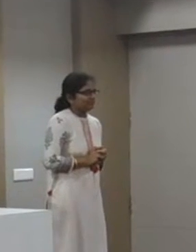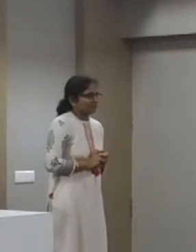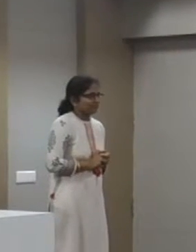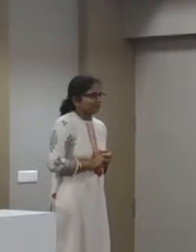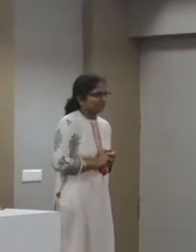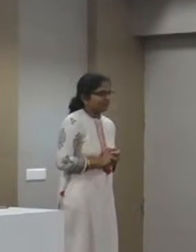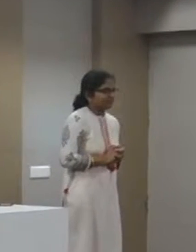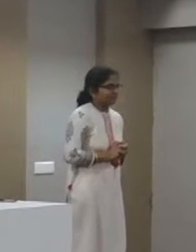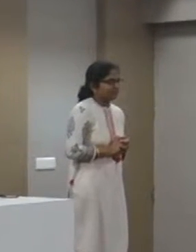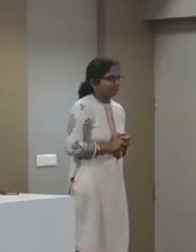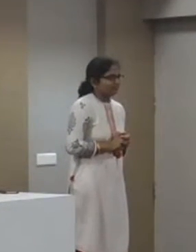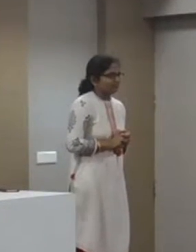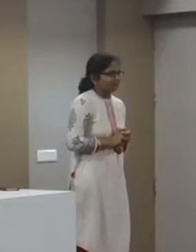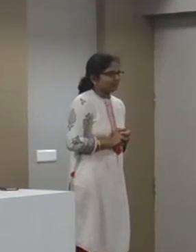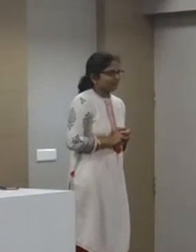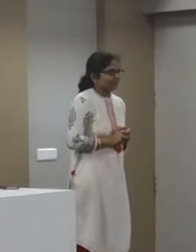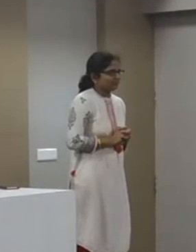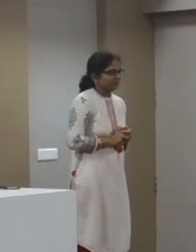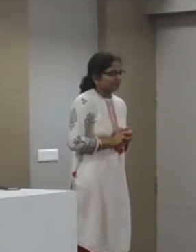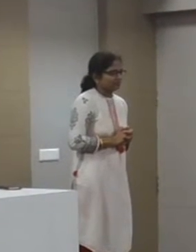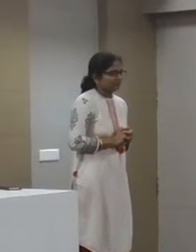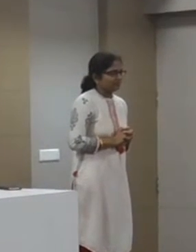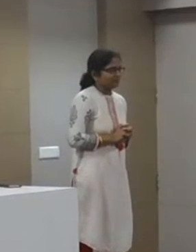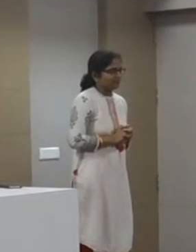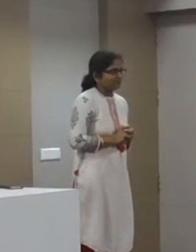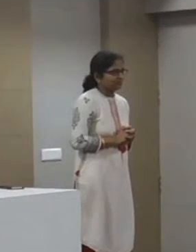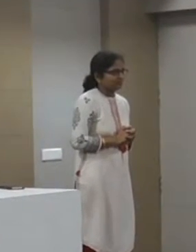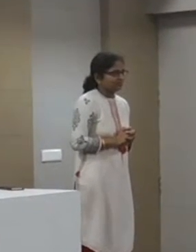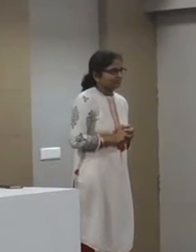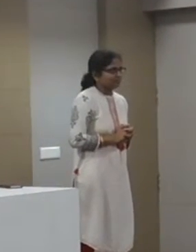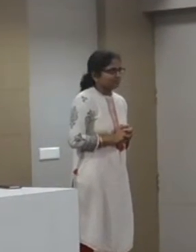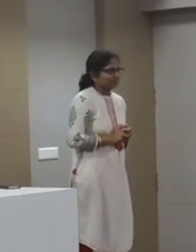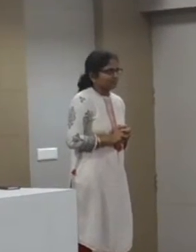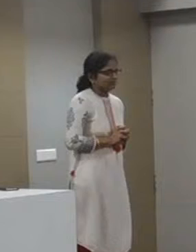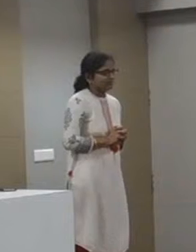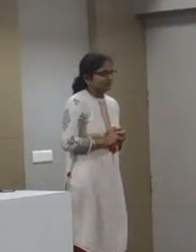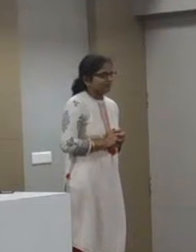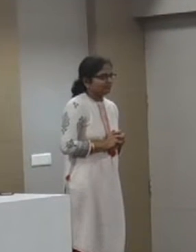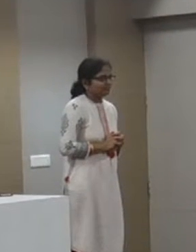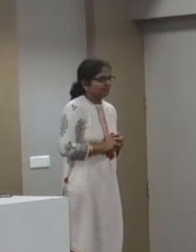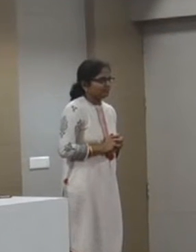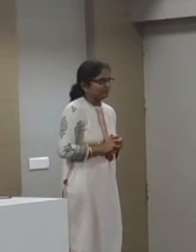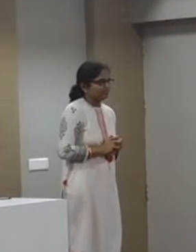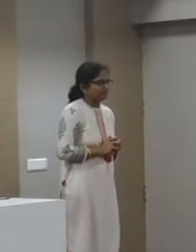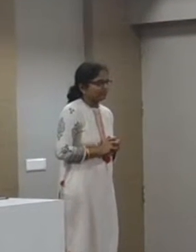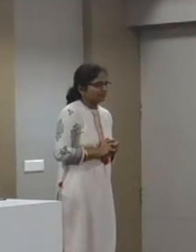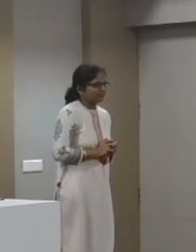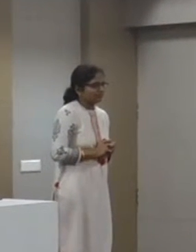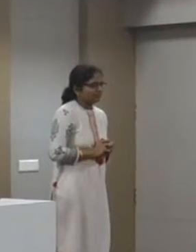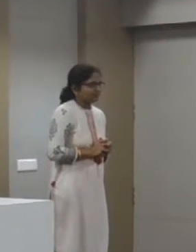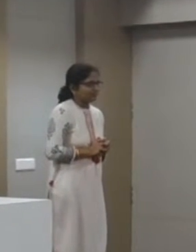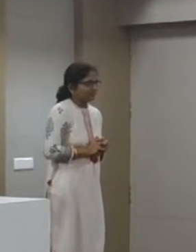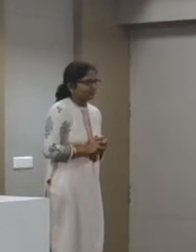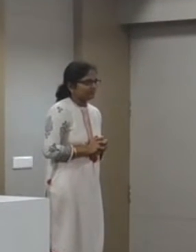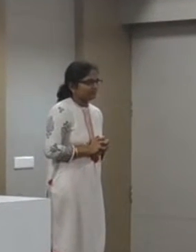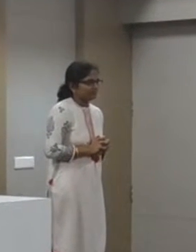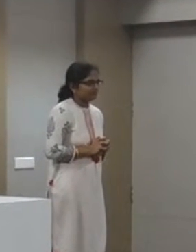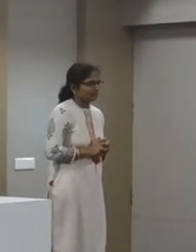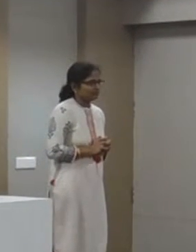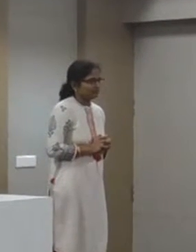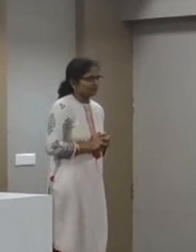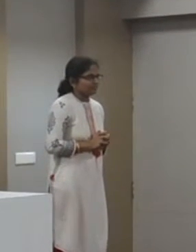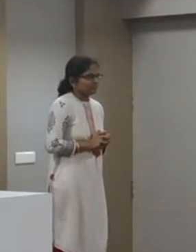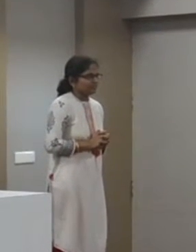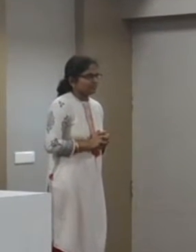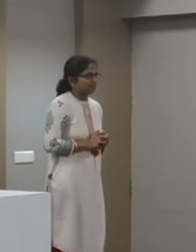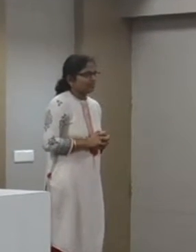And those who could not attend this training, it is our request to all of you that whatever you learn